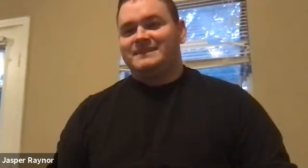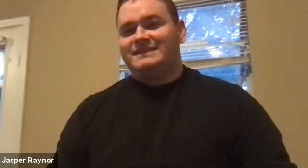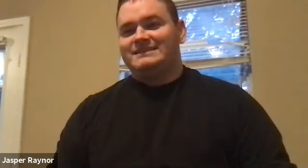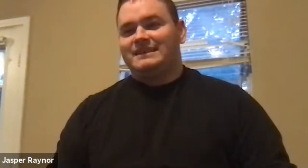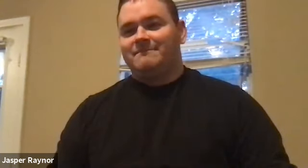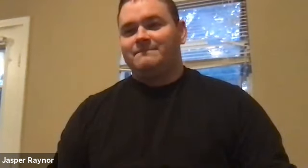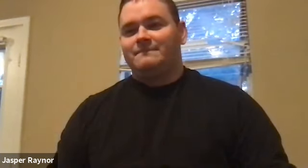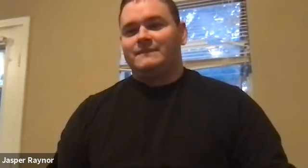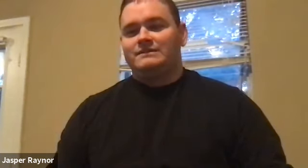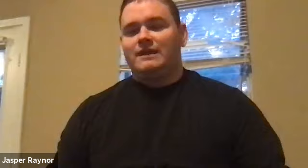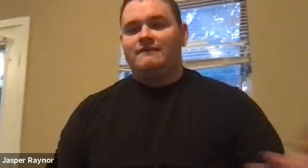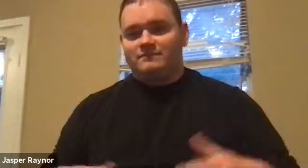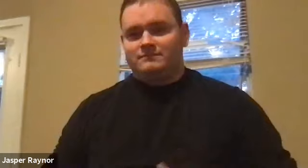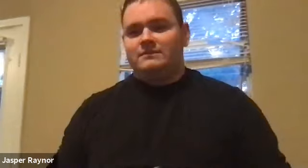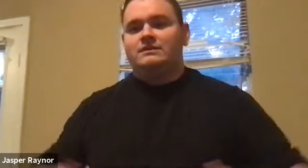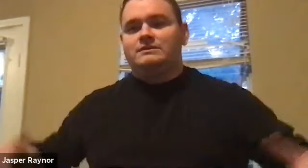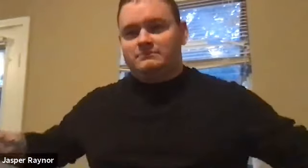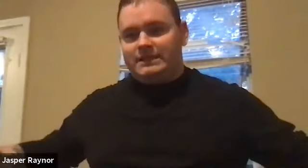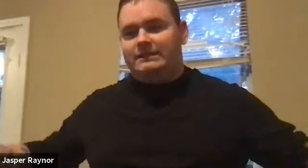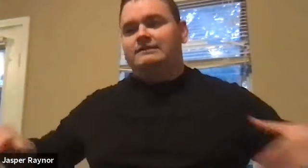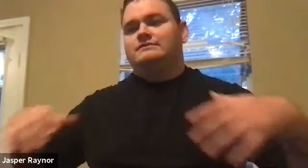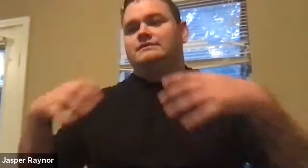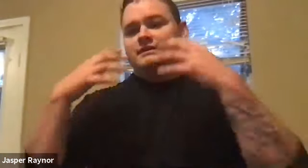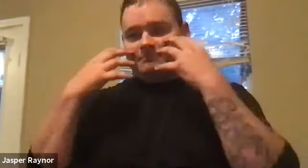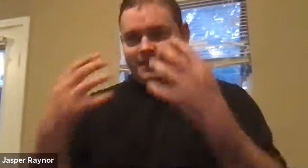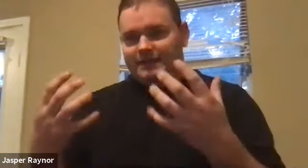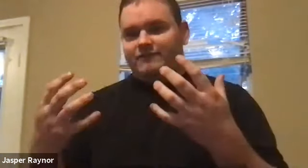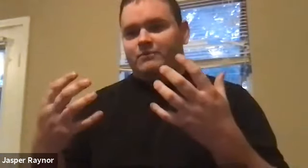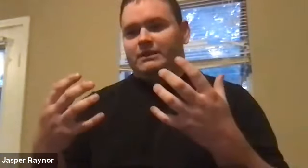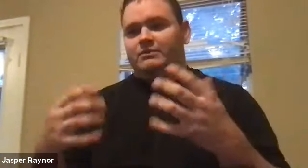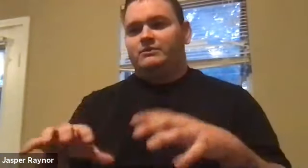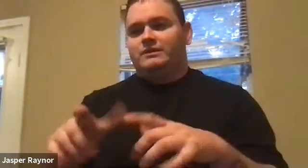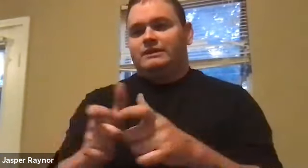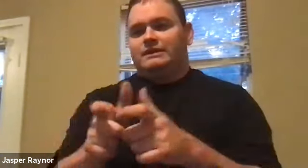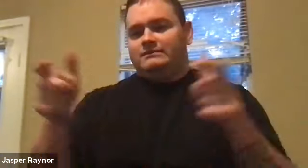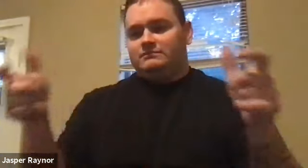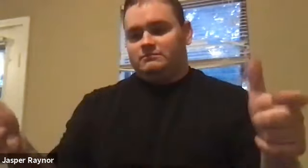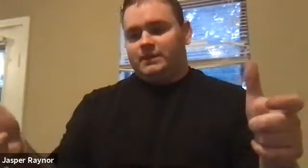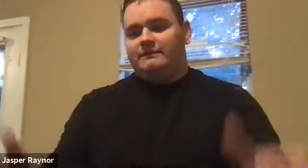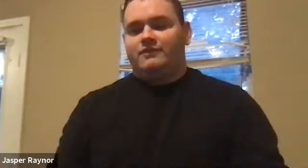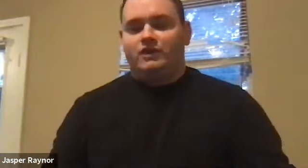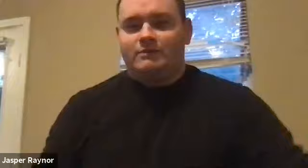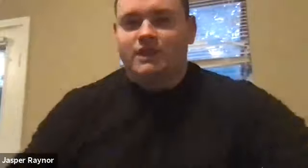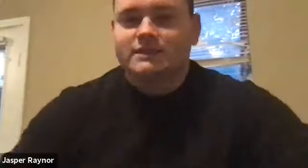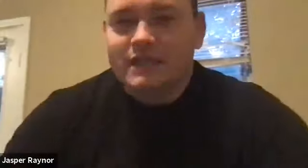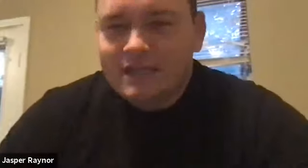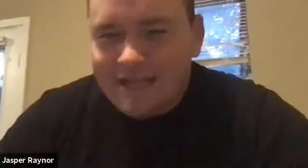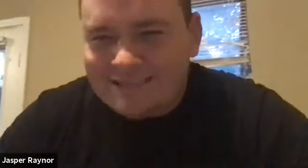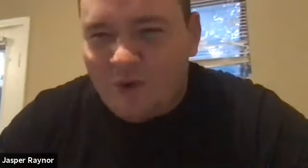I think that's it. We have Okay. big and then big for people and then big for objects. Next